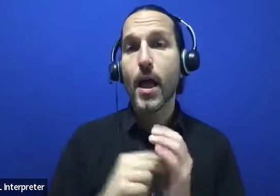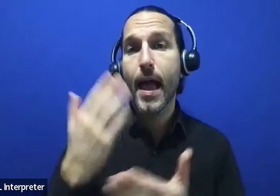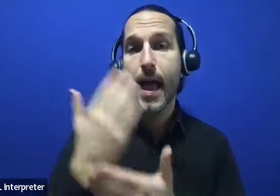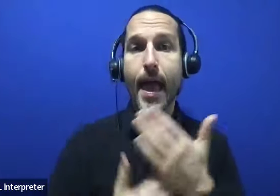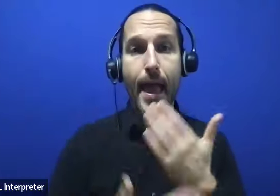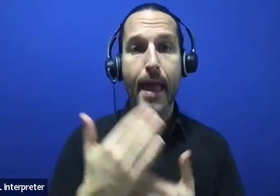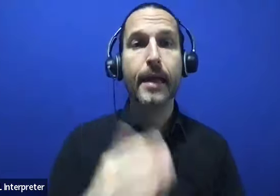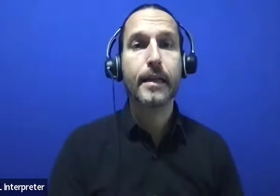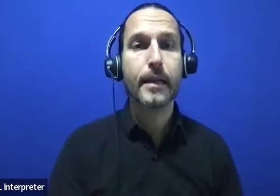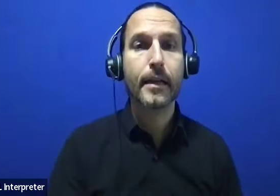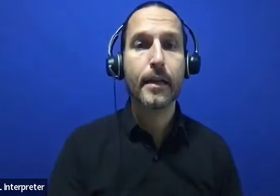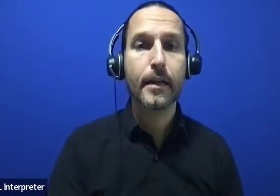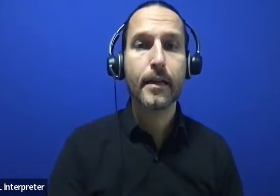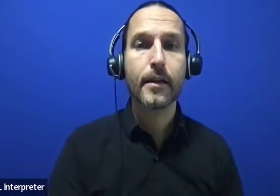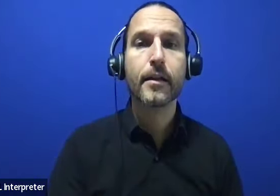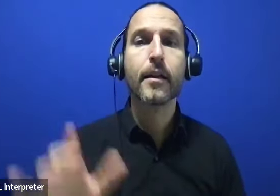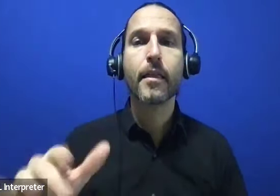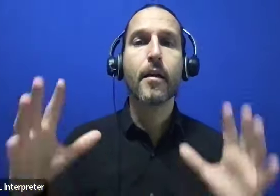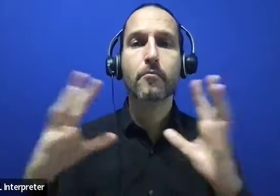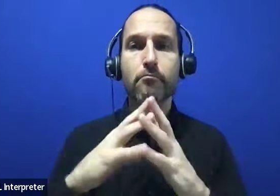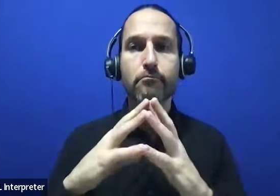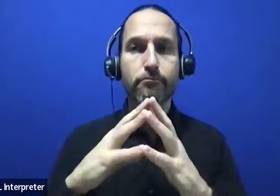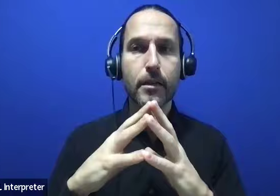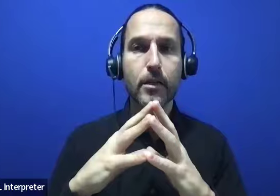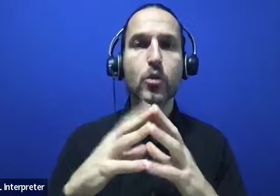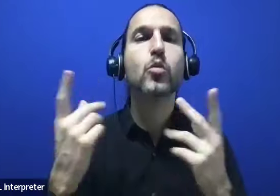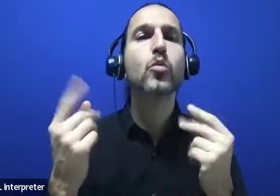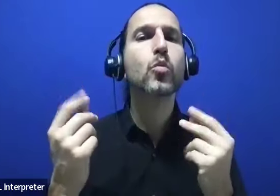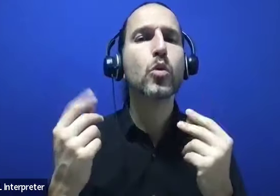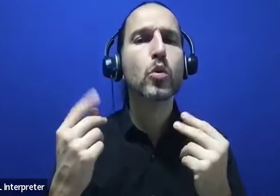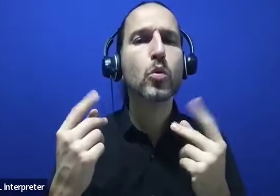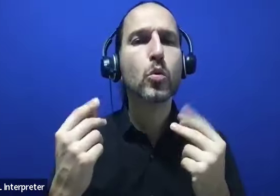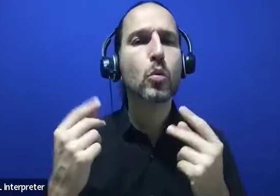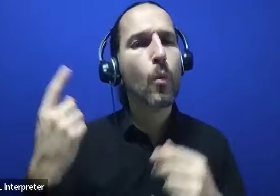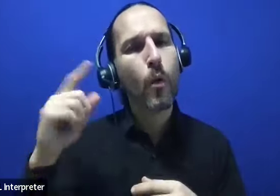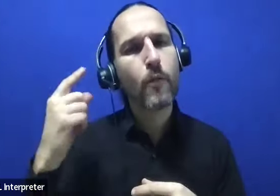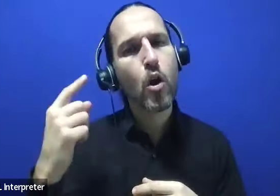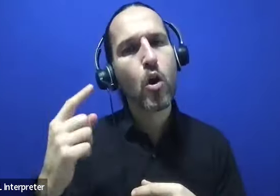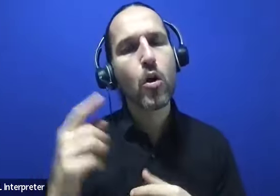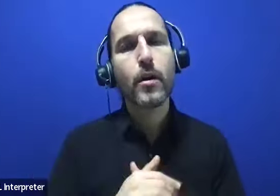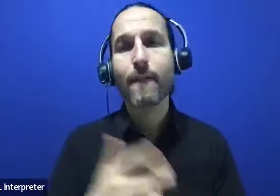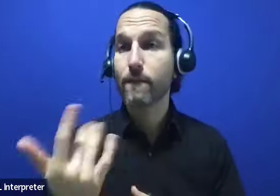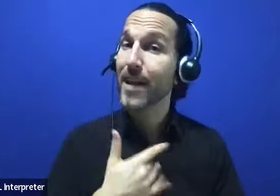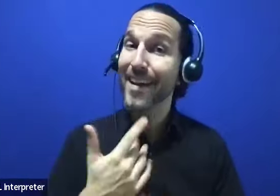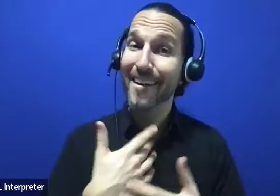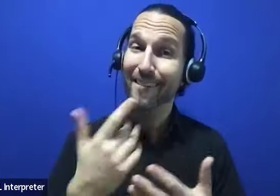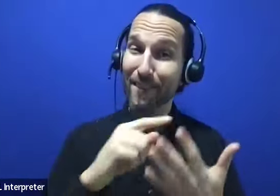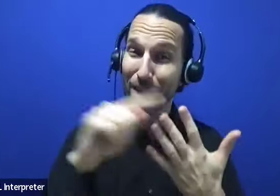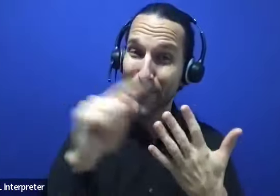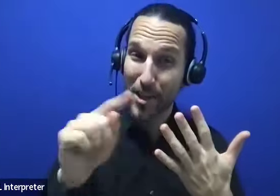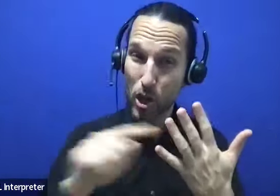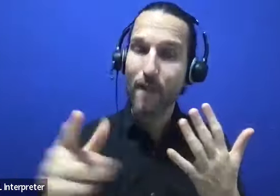he's pressing his hands very tightly together. If you do that, you will feel your fingers, you'll feel your